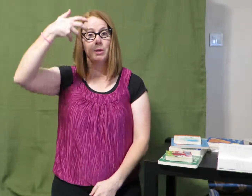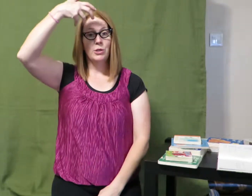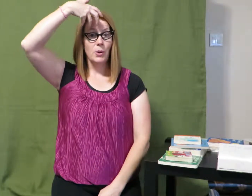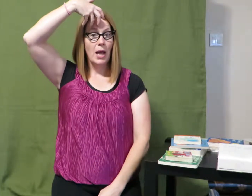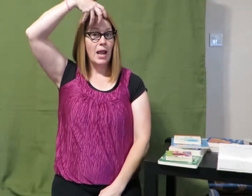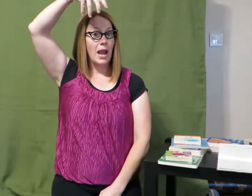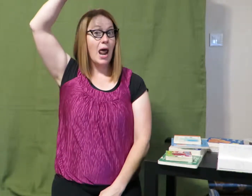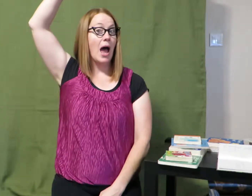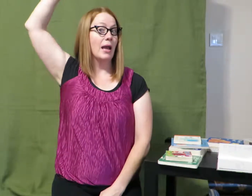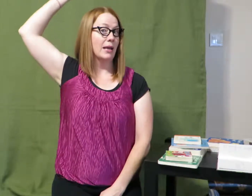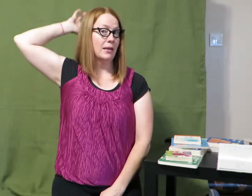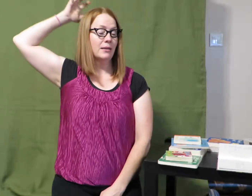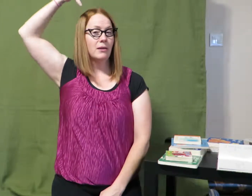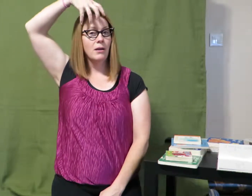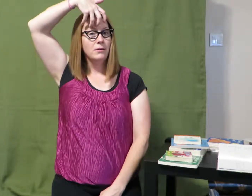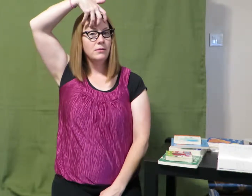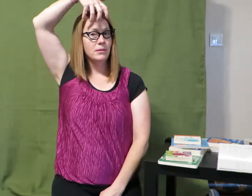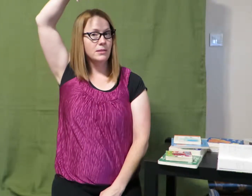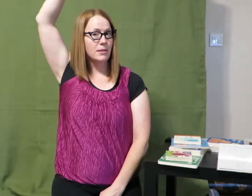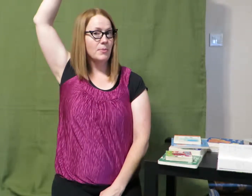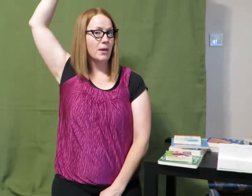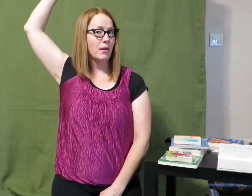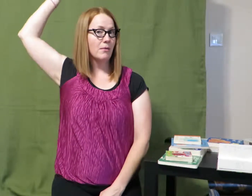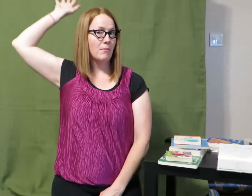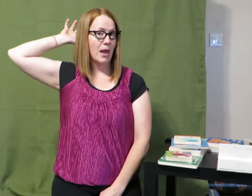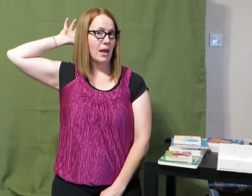gonna do lion is the big mane.